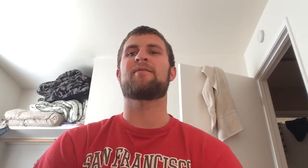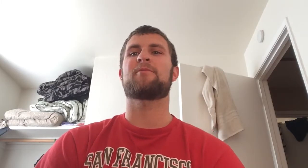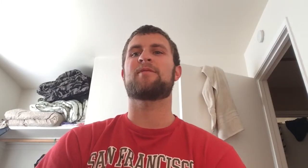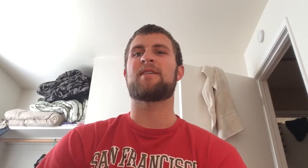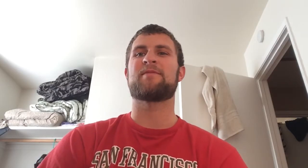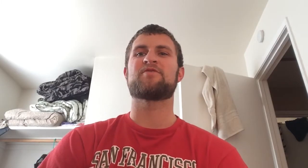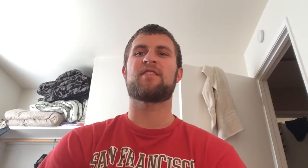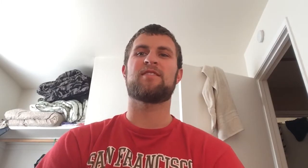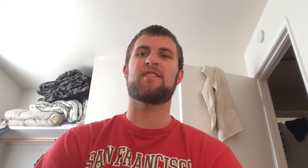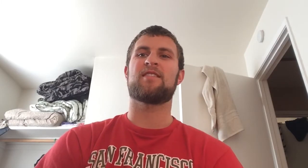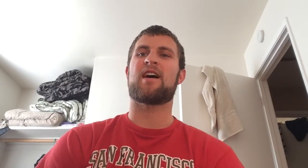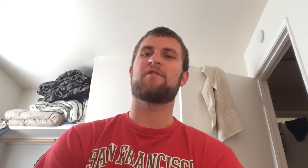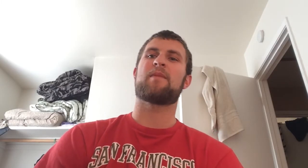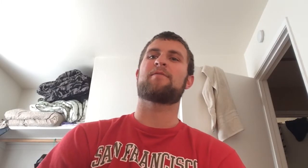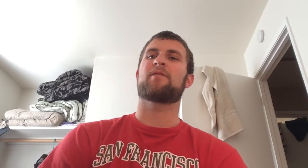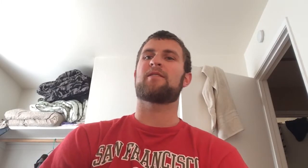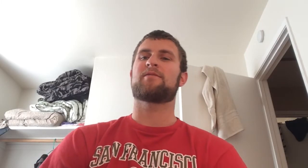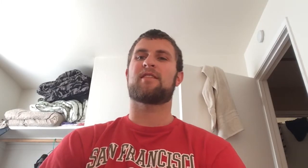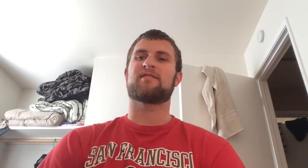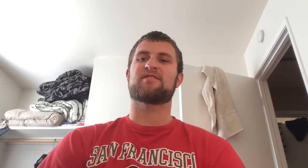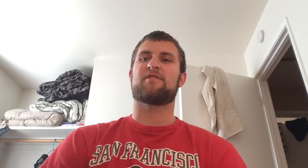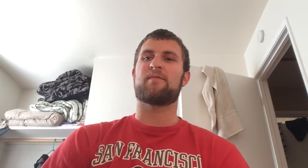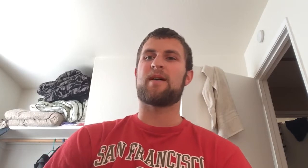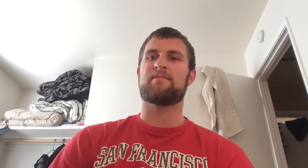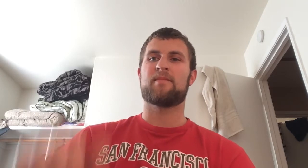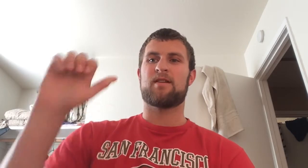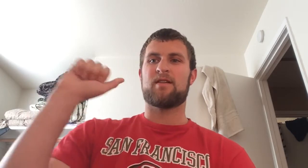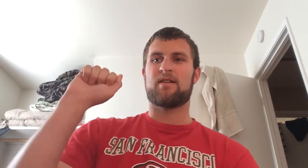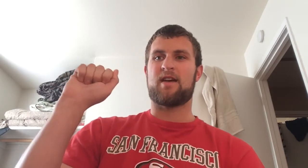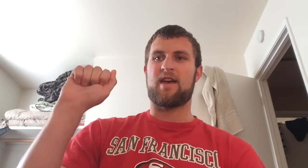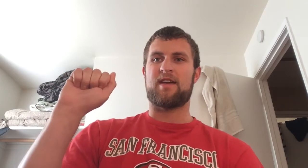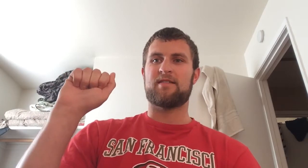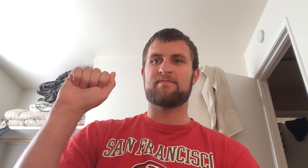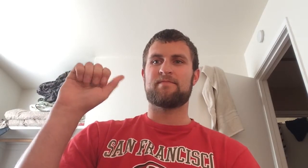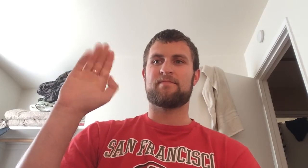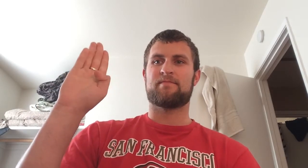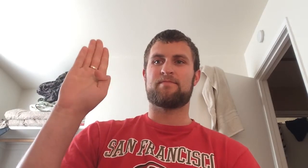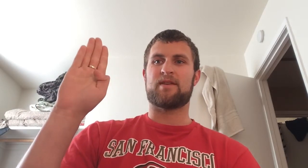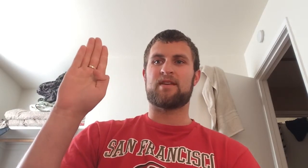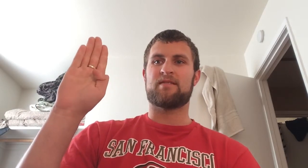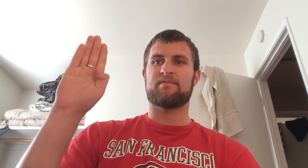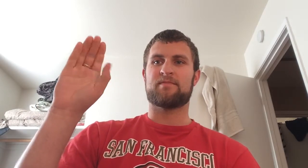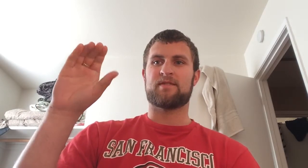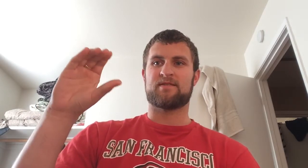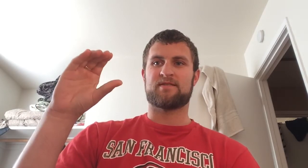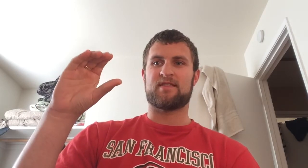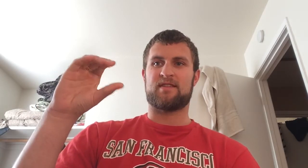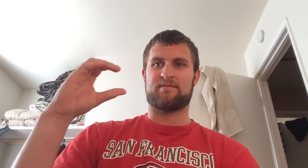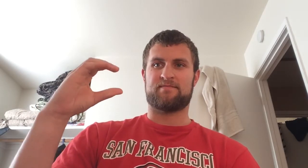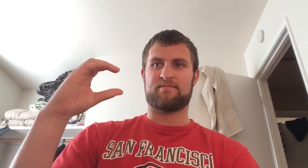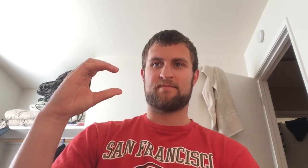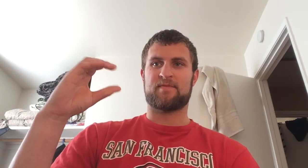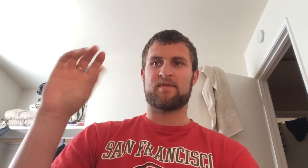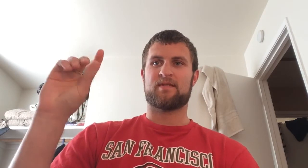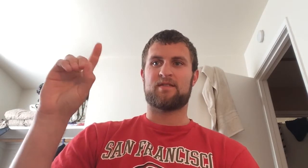will demonstrate the alphabet for you, the English alphabet. A, B, C,